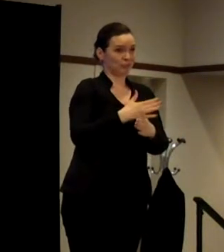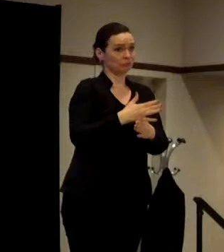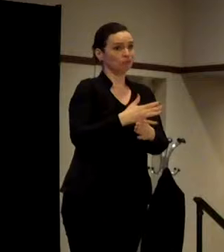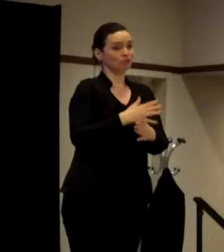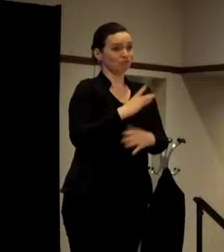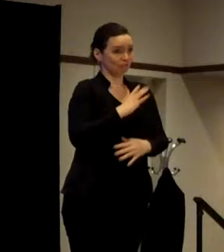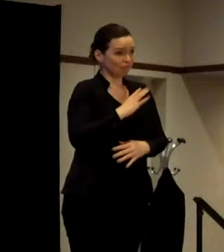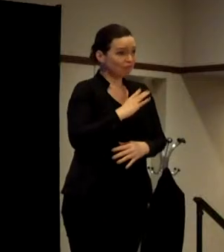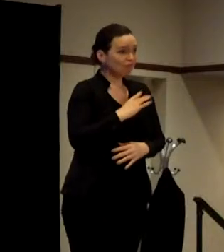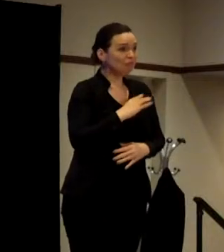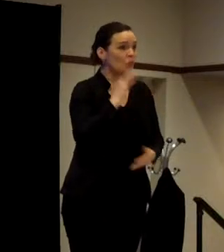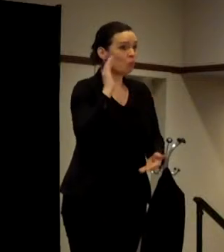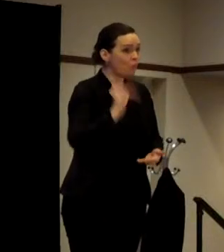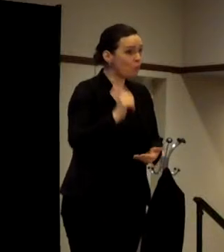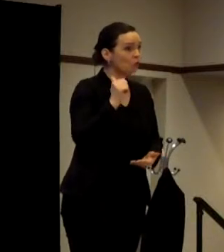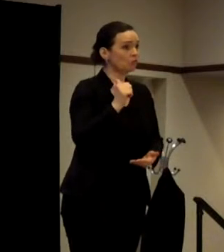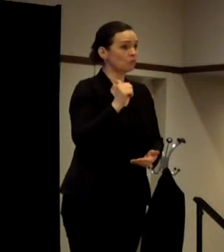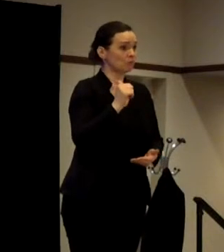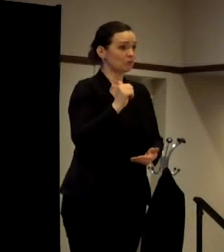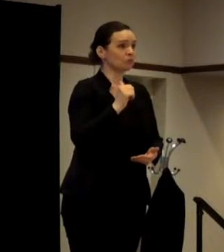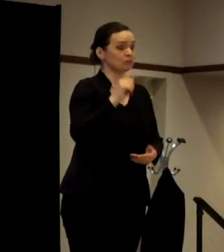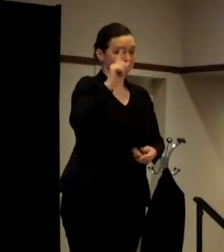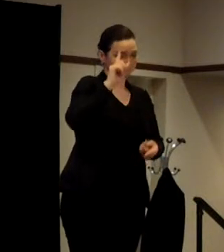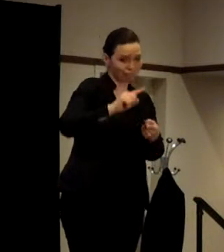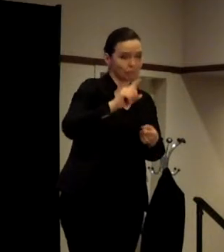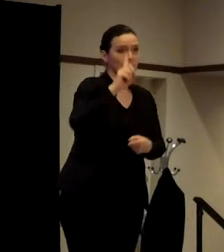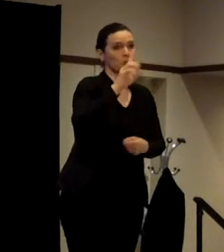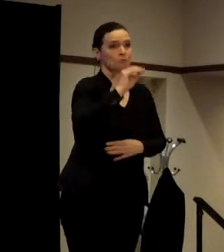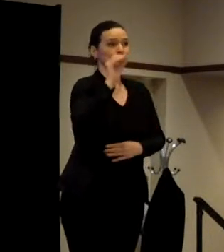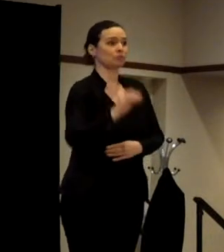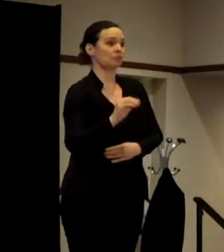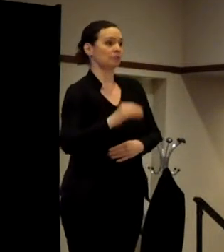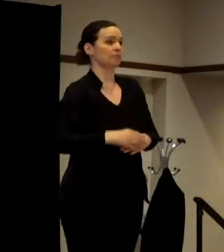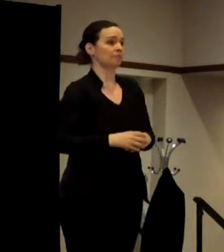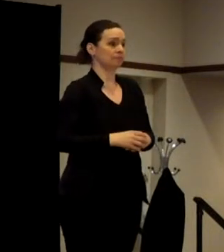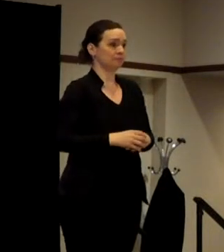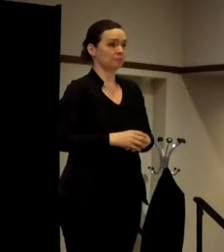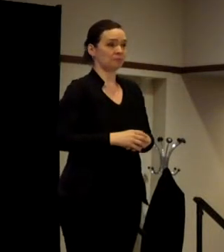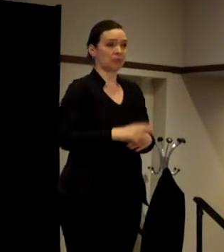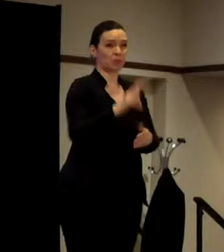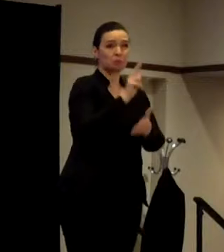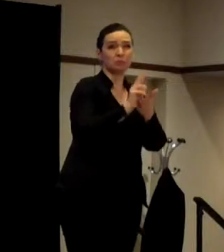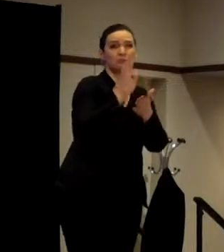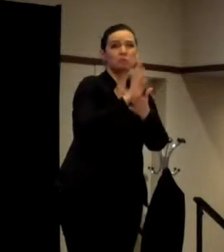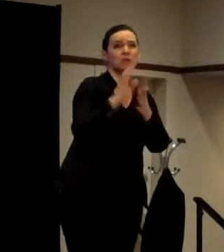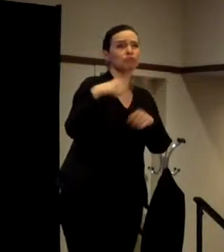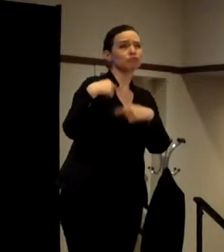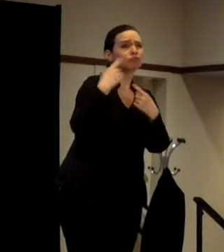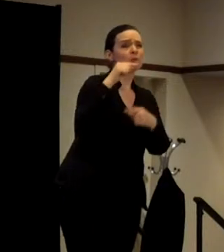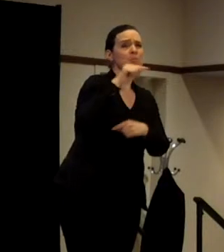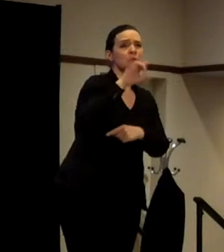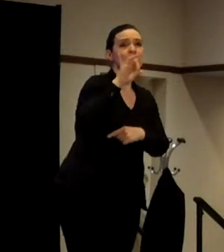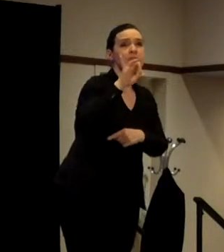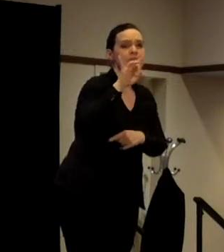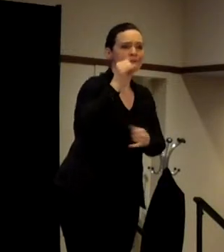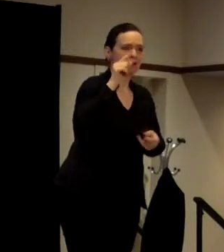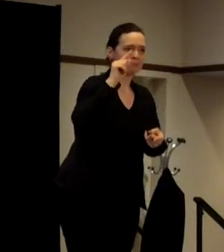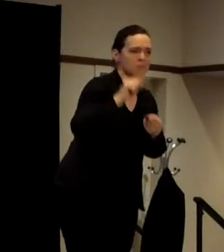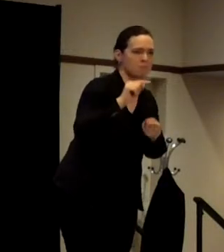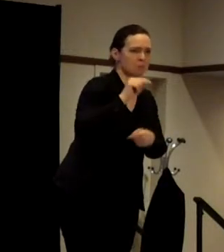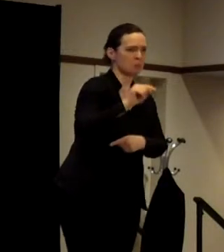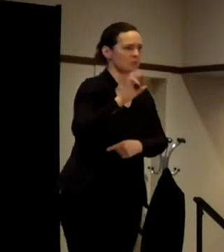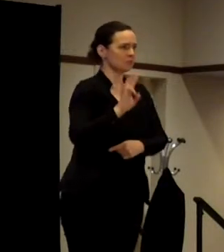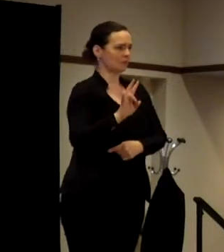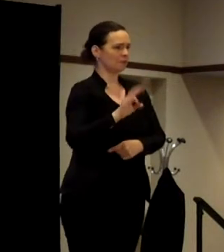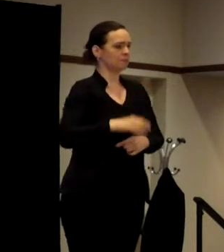We've been trending below 1% for 3-4 weeks now, so very good job. New cases,